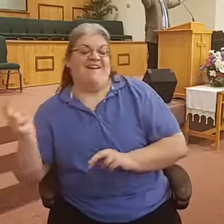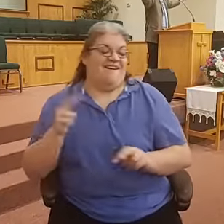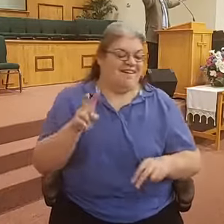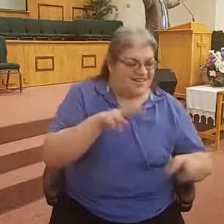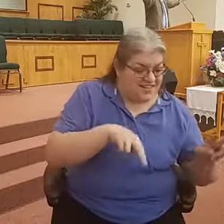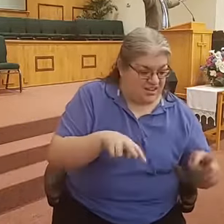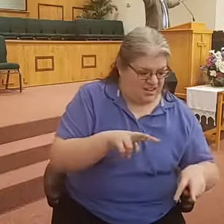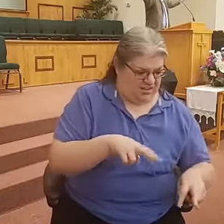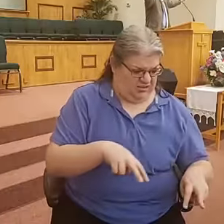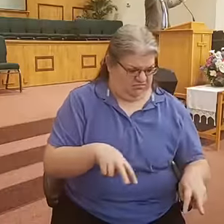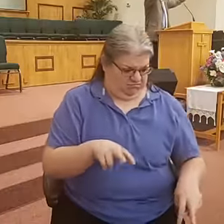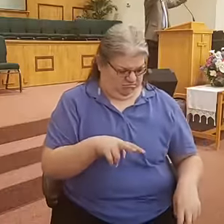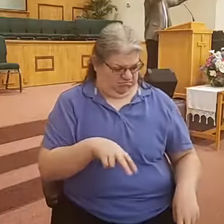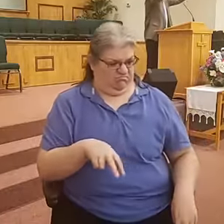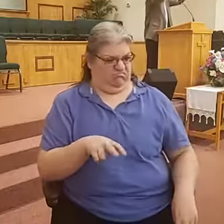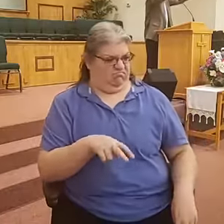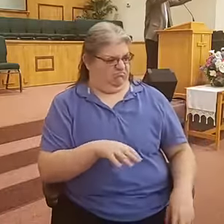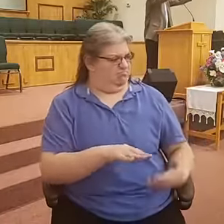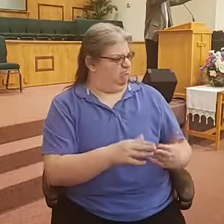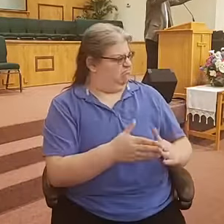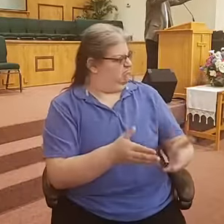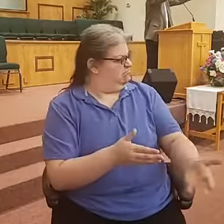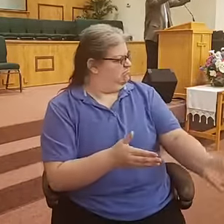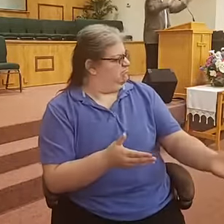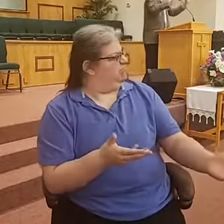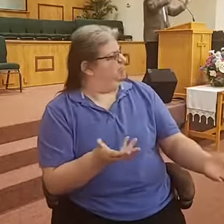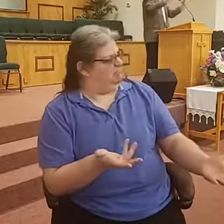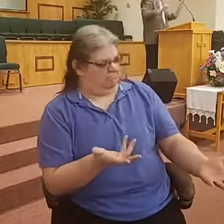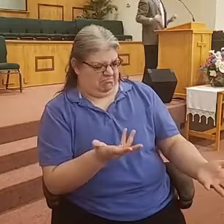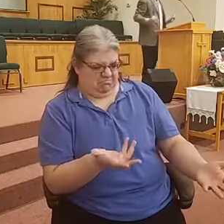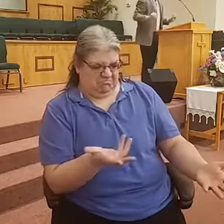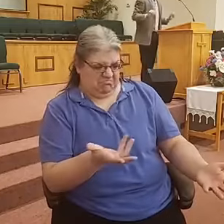Solomon. He calls them Kabul.